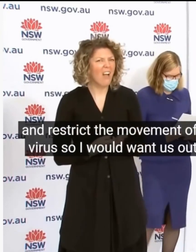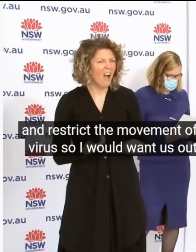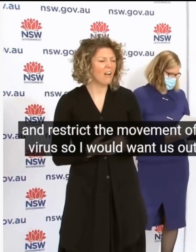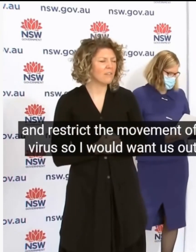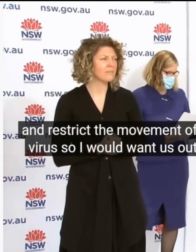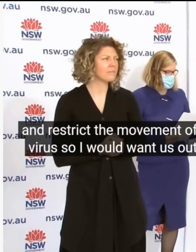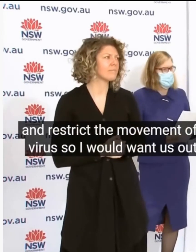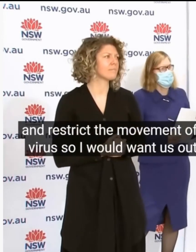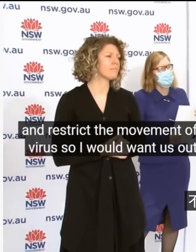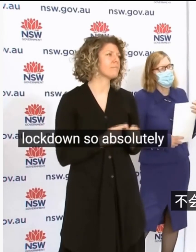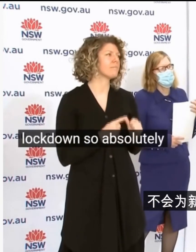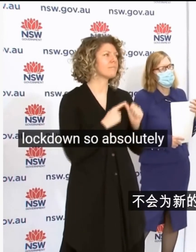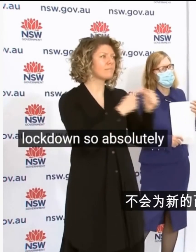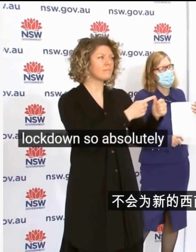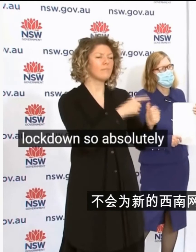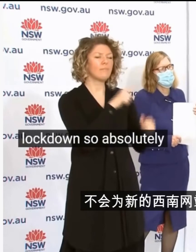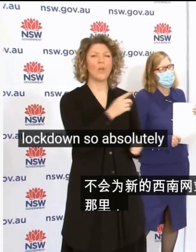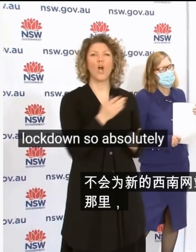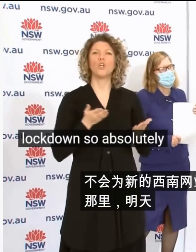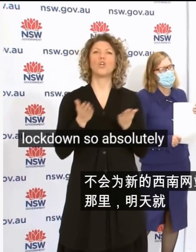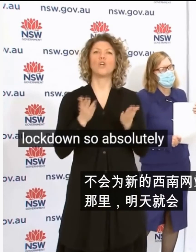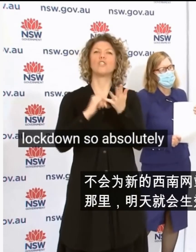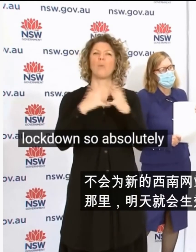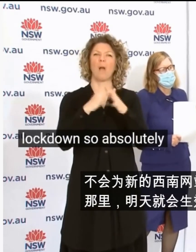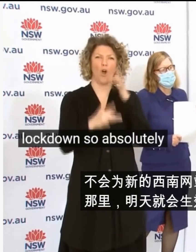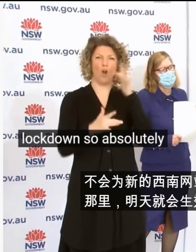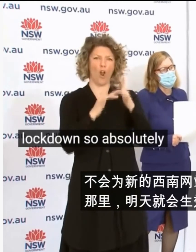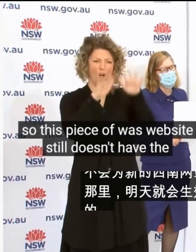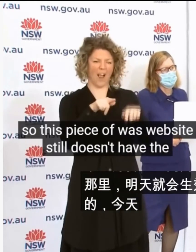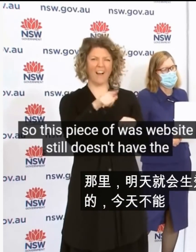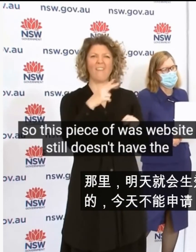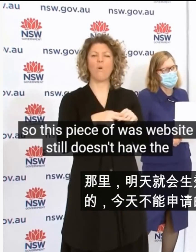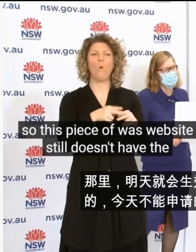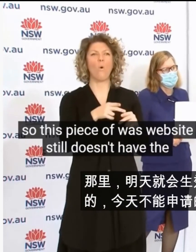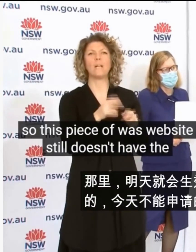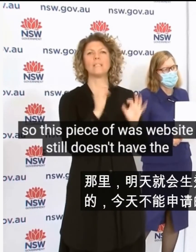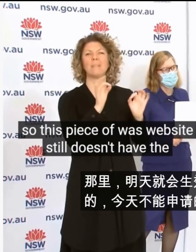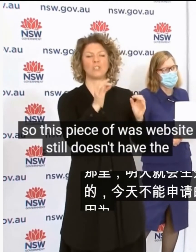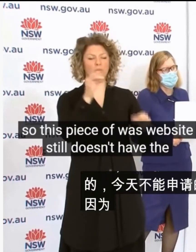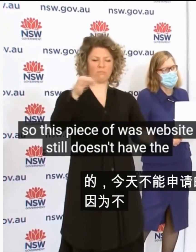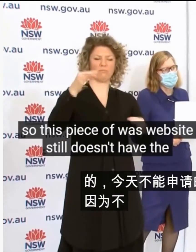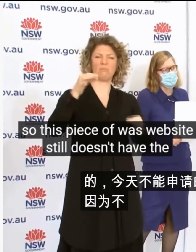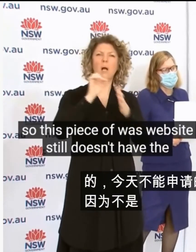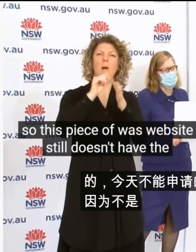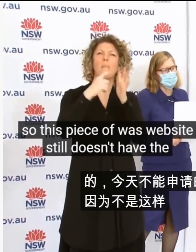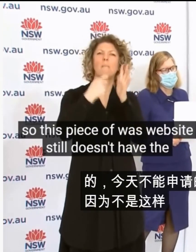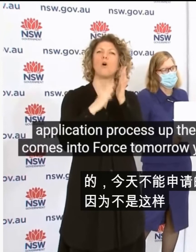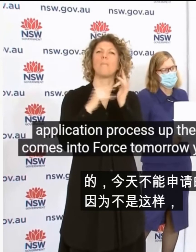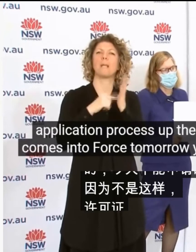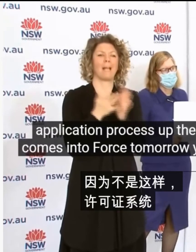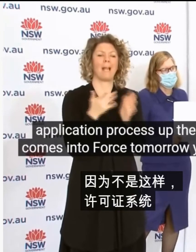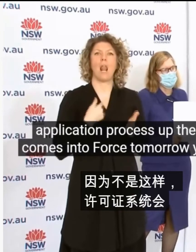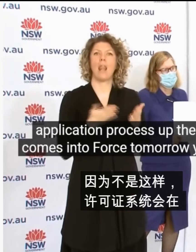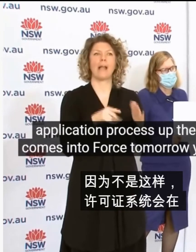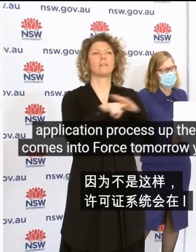Service New South Wales website still doesn't have the application process up there. It comes into force tomorrow. Yep. What's going to happen to people who can't apply today because it's not